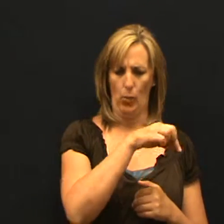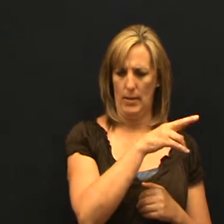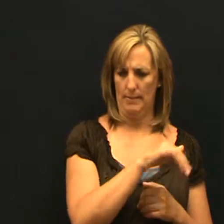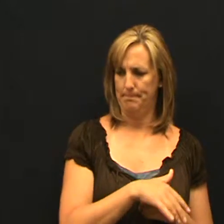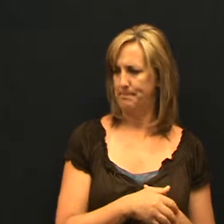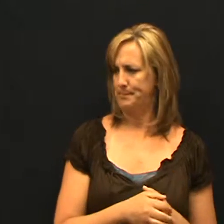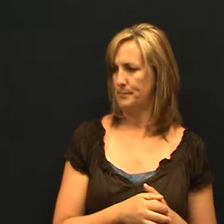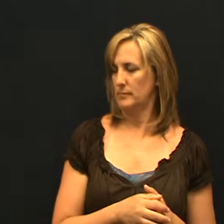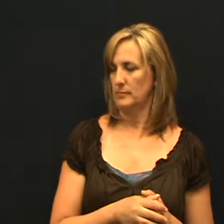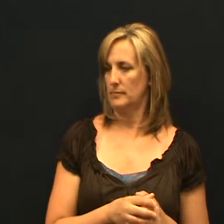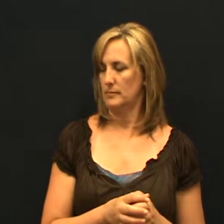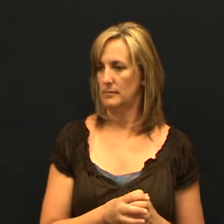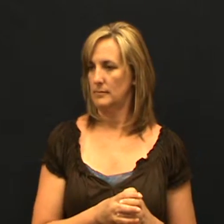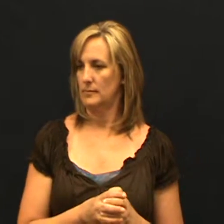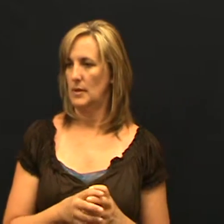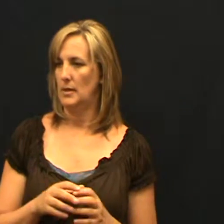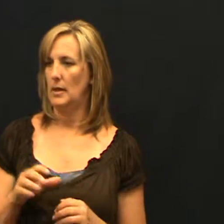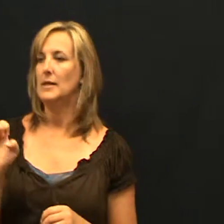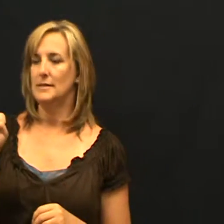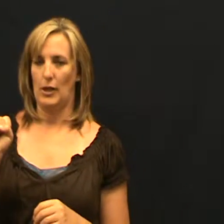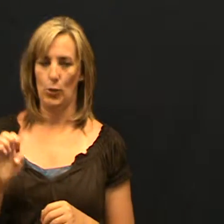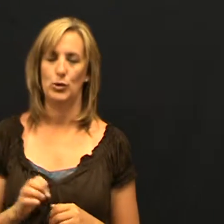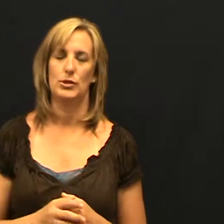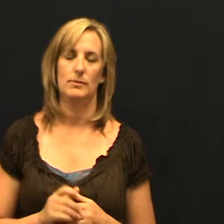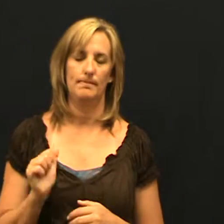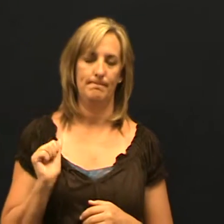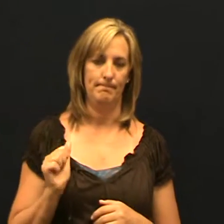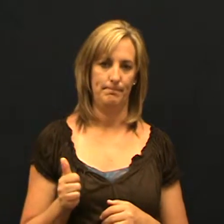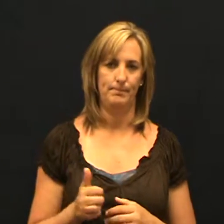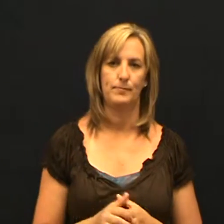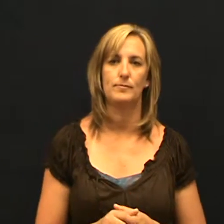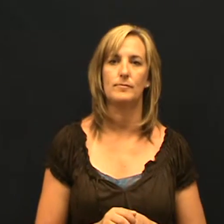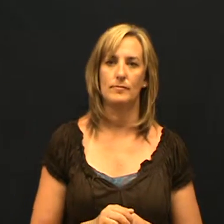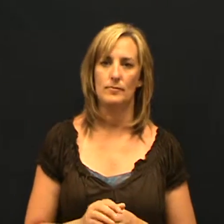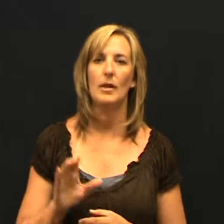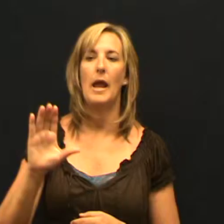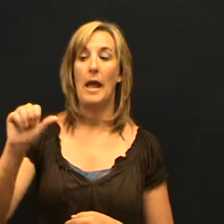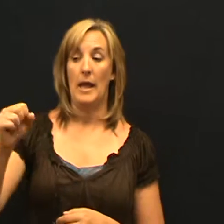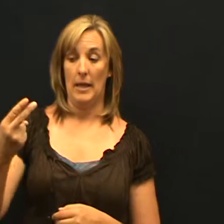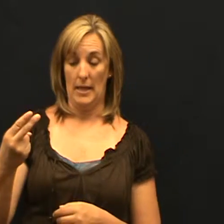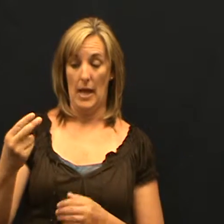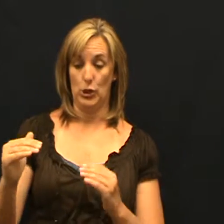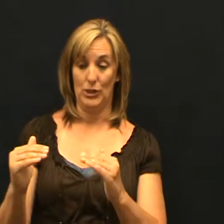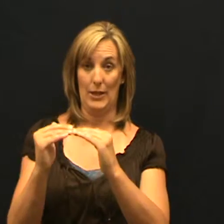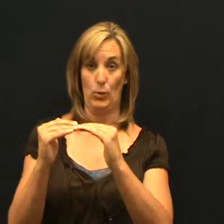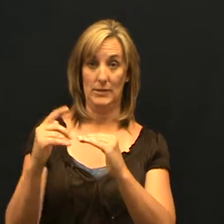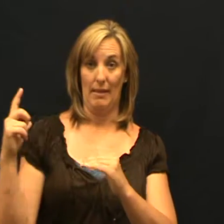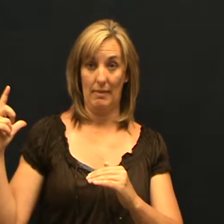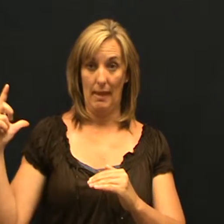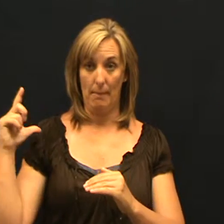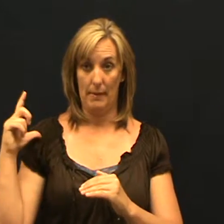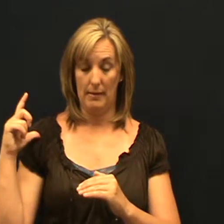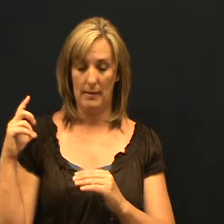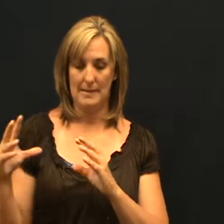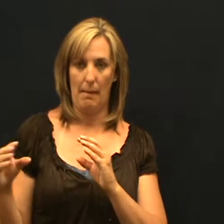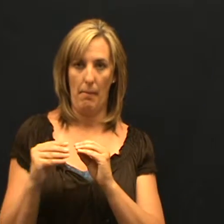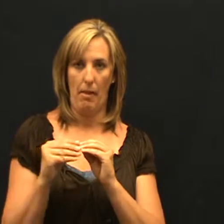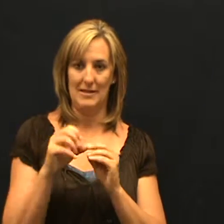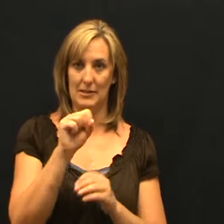some cash solving type exercise? We could say, well, cash equals liabilities plus stockholders' equity minus